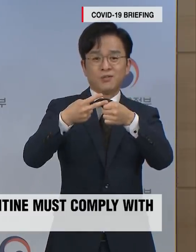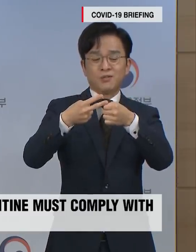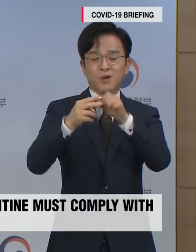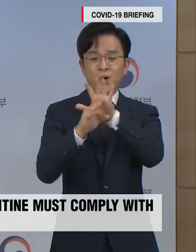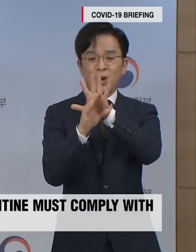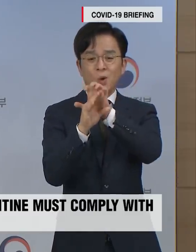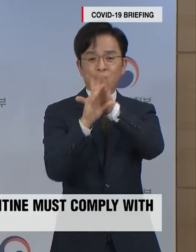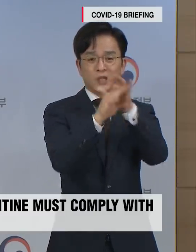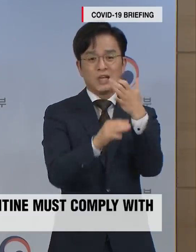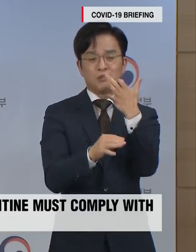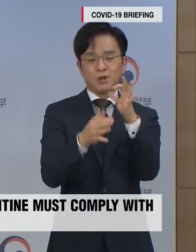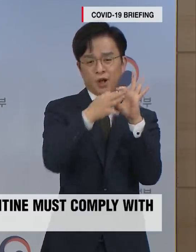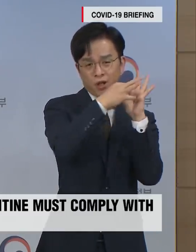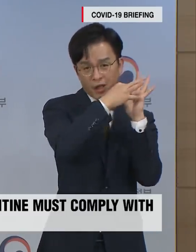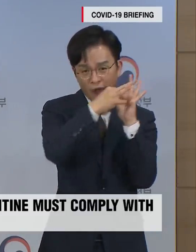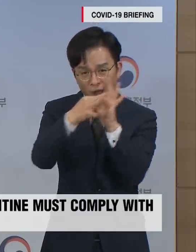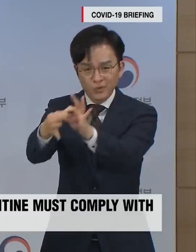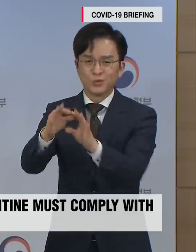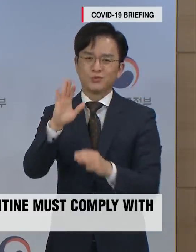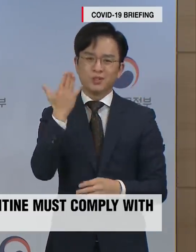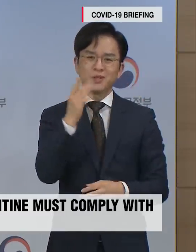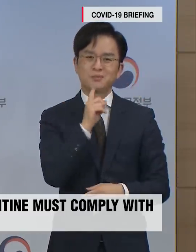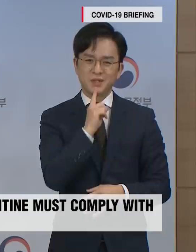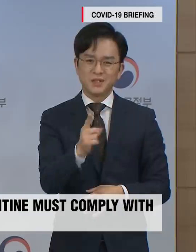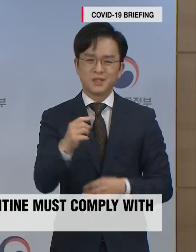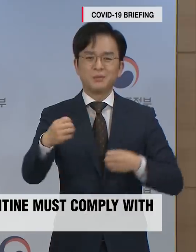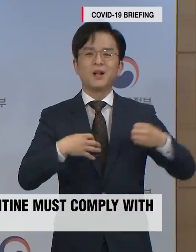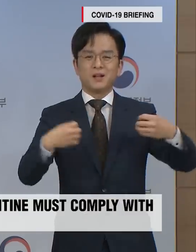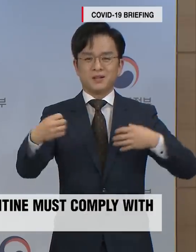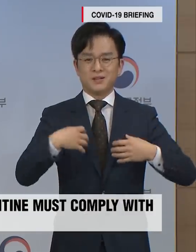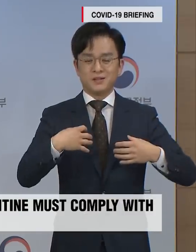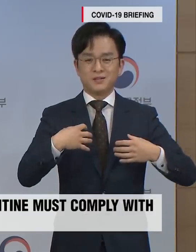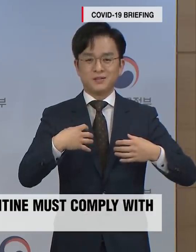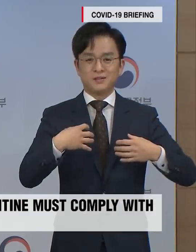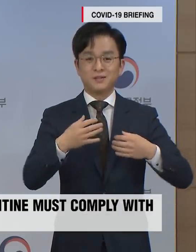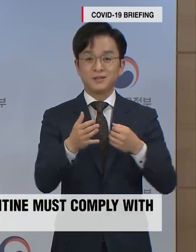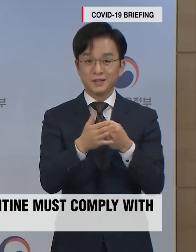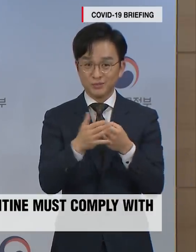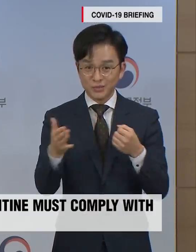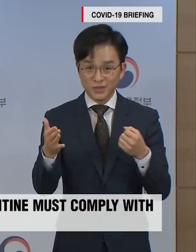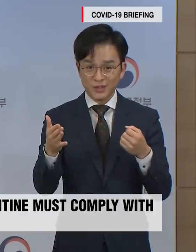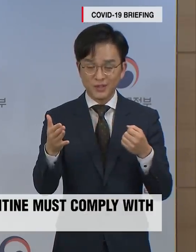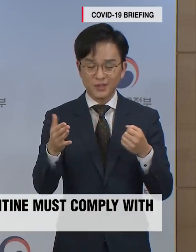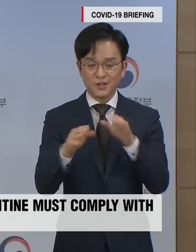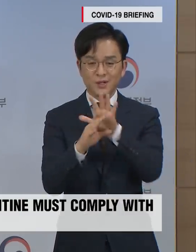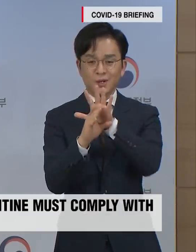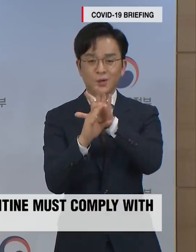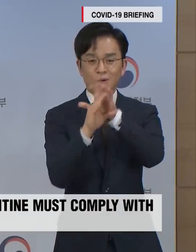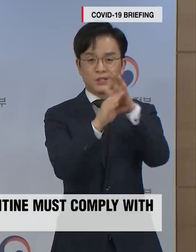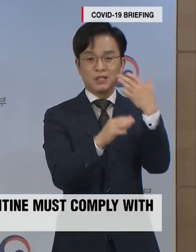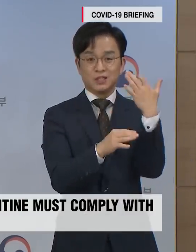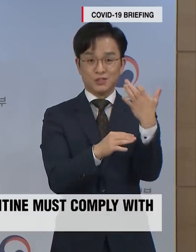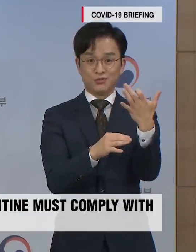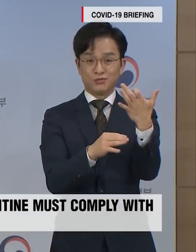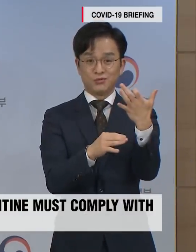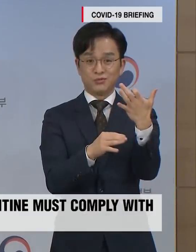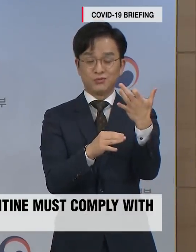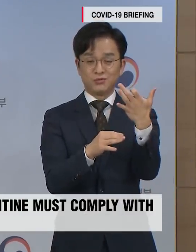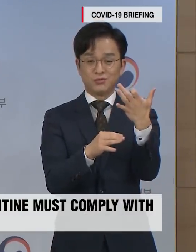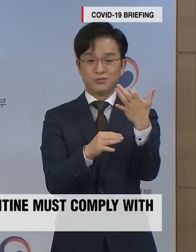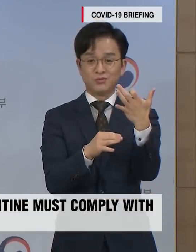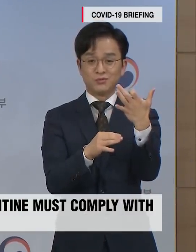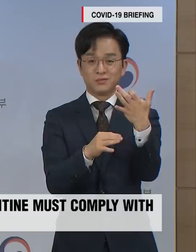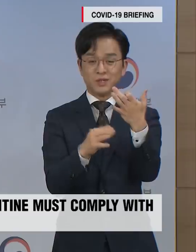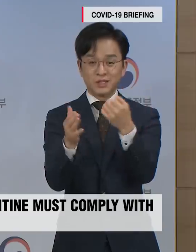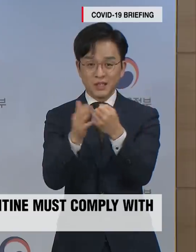and in long, it would even take longer than that, over a year. So in preparation for such a